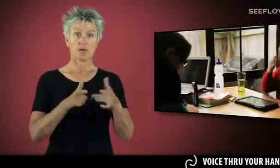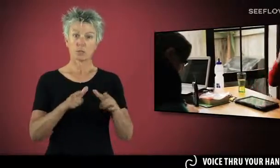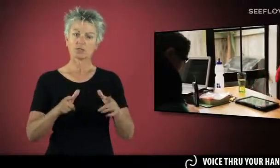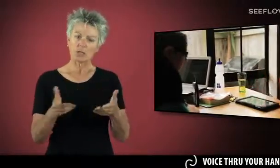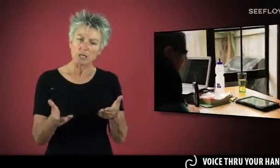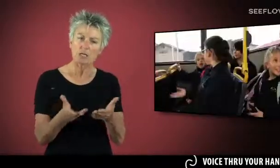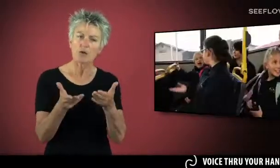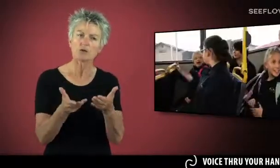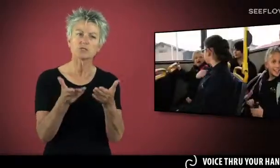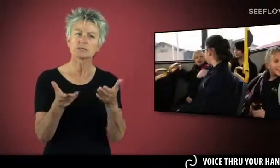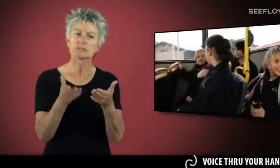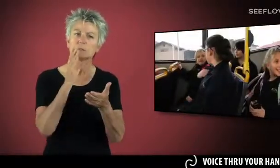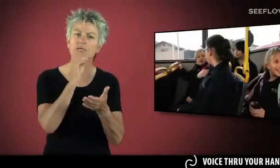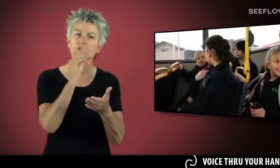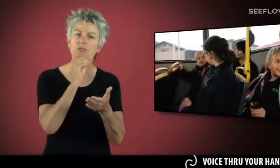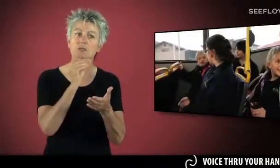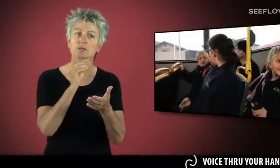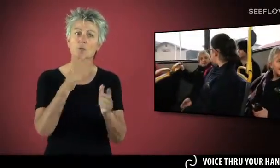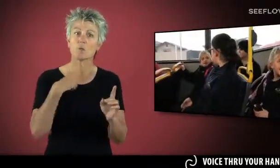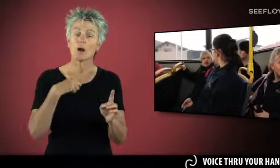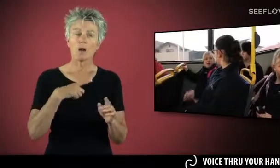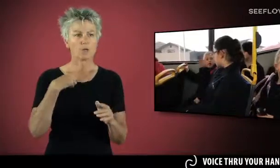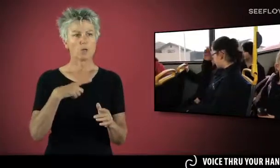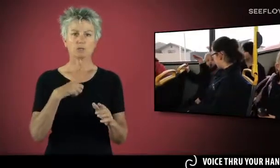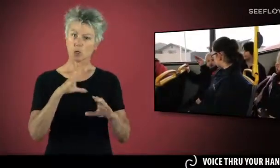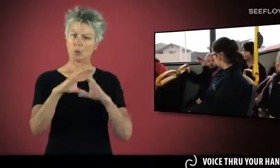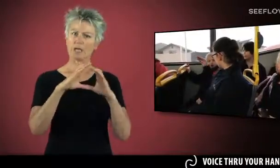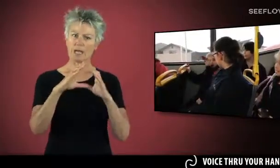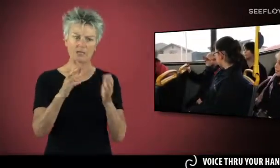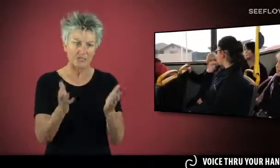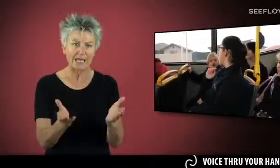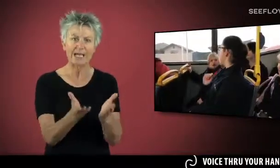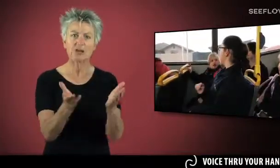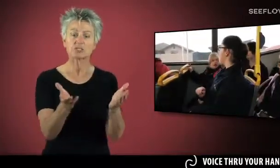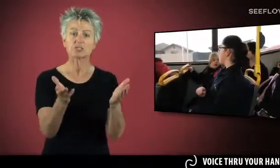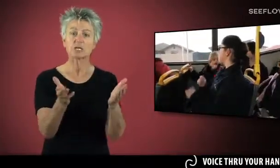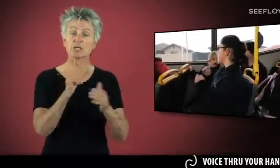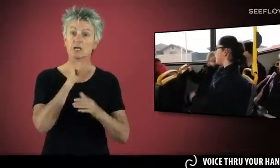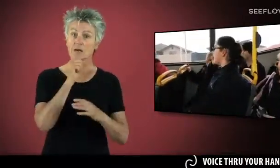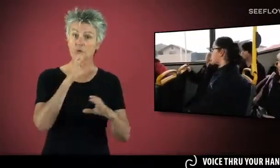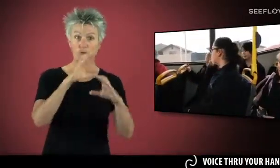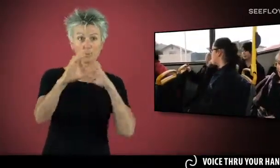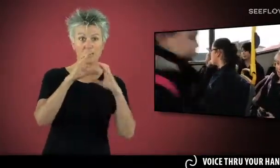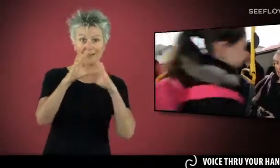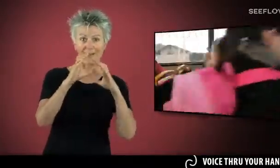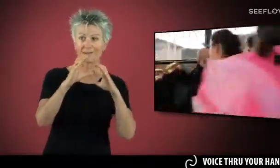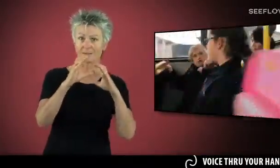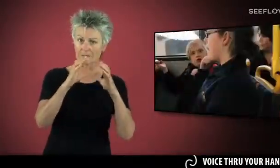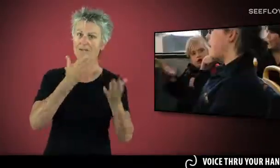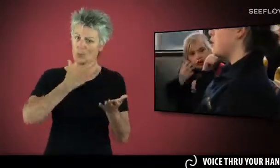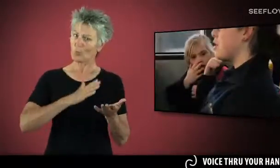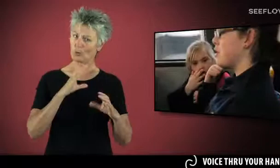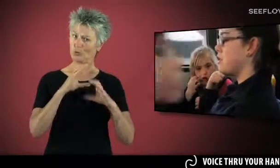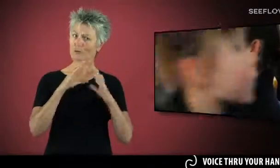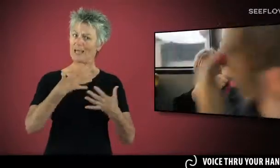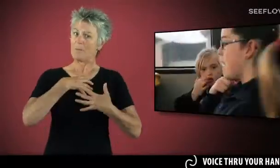it encourages the communication. And when somebody is communicating with you, you communicate more, so you're talking more to them, and that